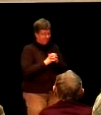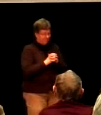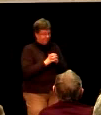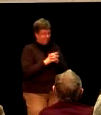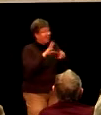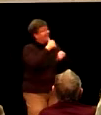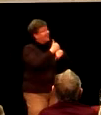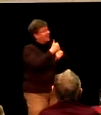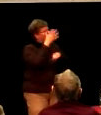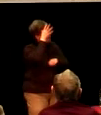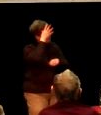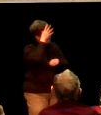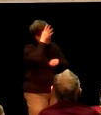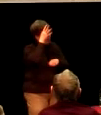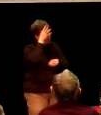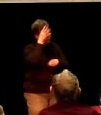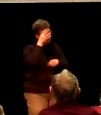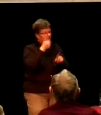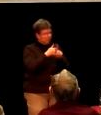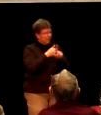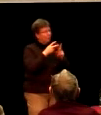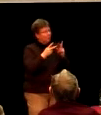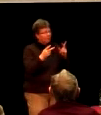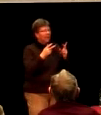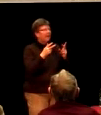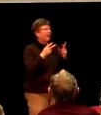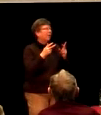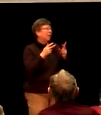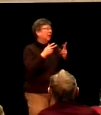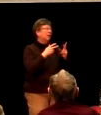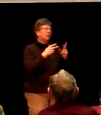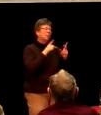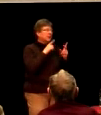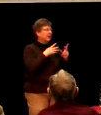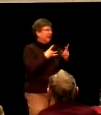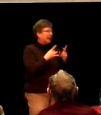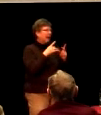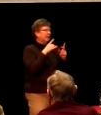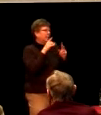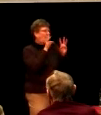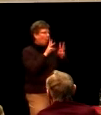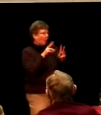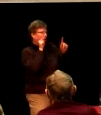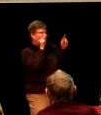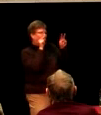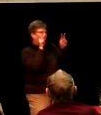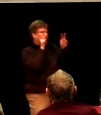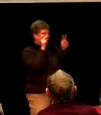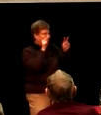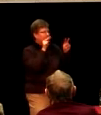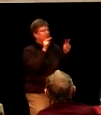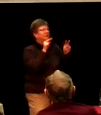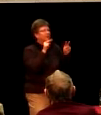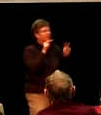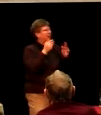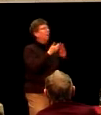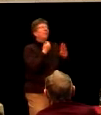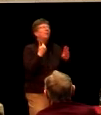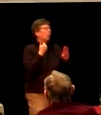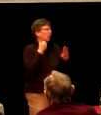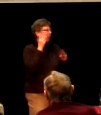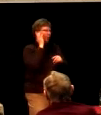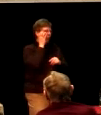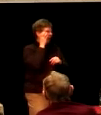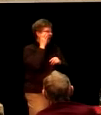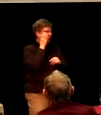the founding fathers were very fond of weather observations. And if you think back to before you could turn on the radio and get the